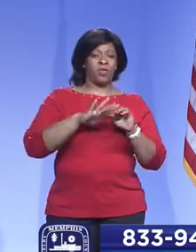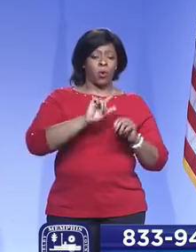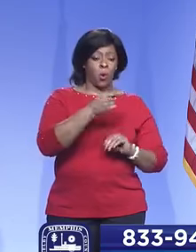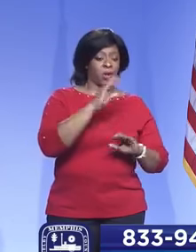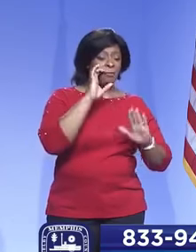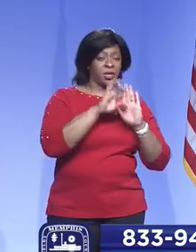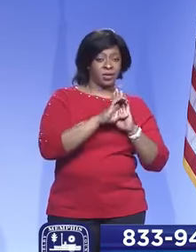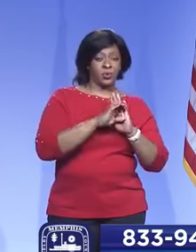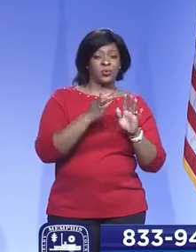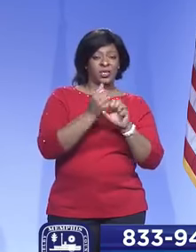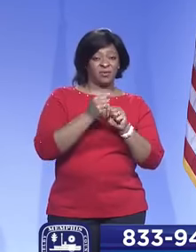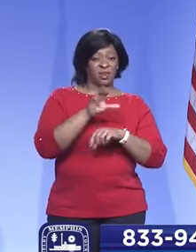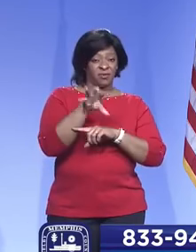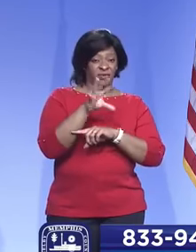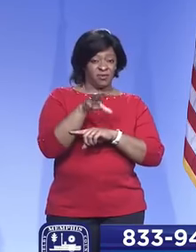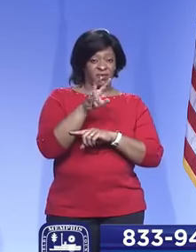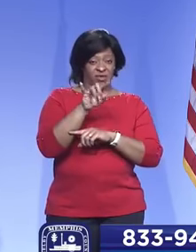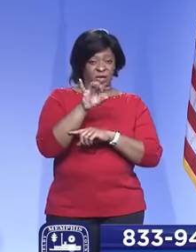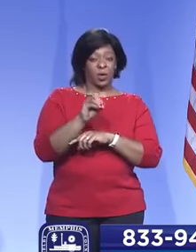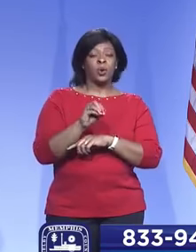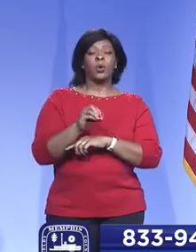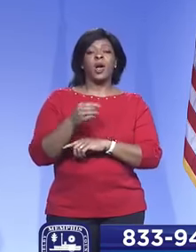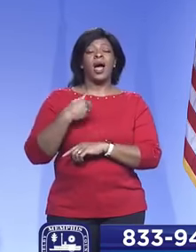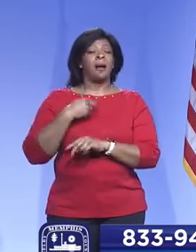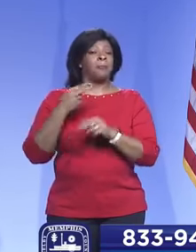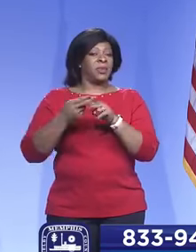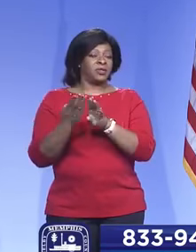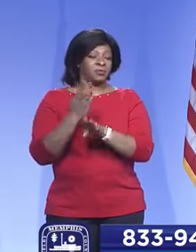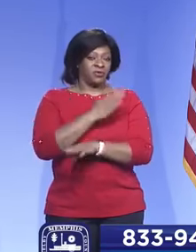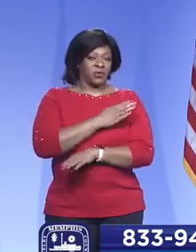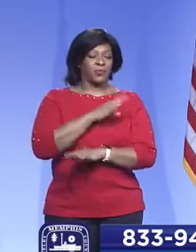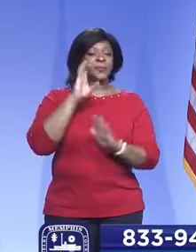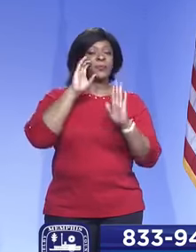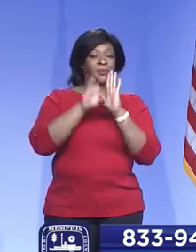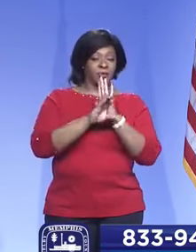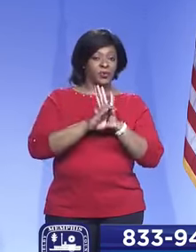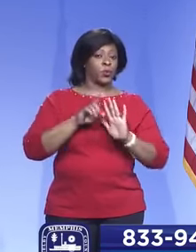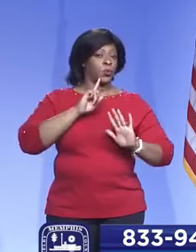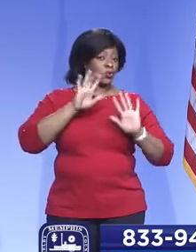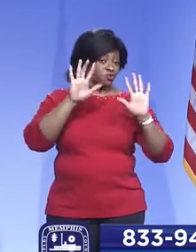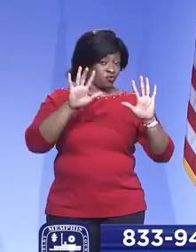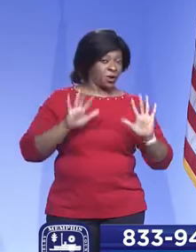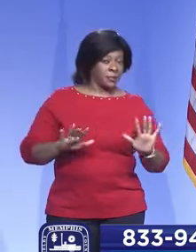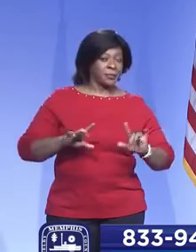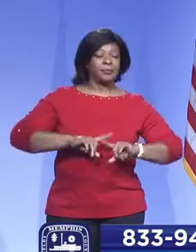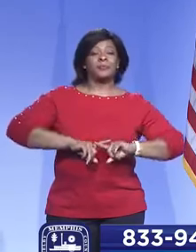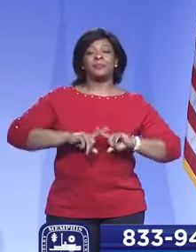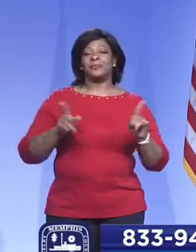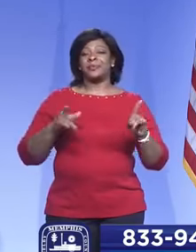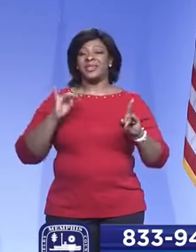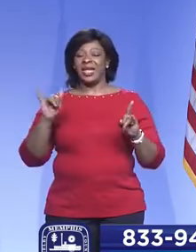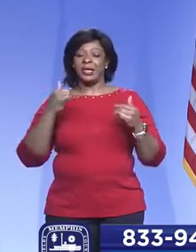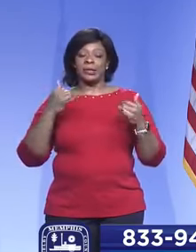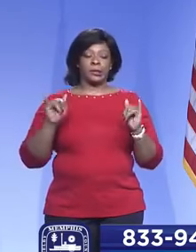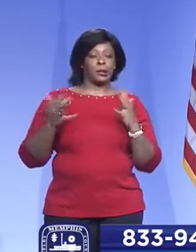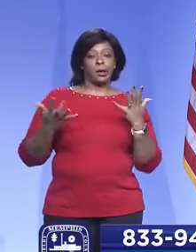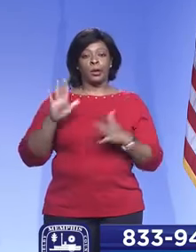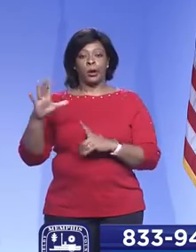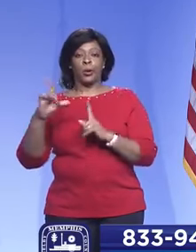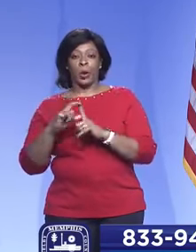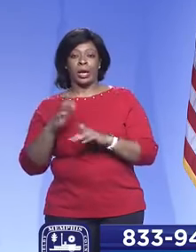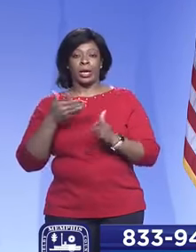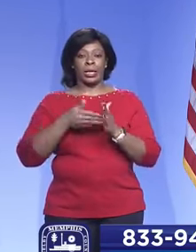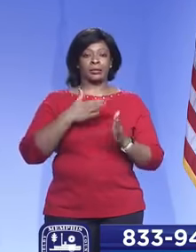we received in video. As I've noted before, pictures are great, but they are hearsay. So we have to